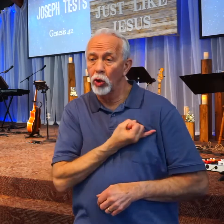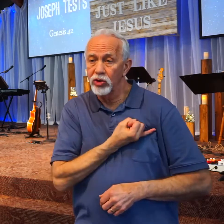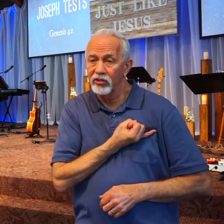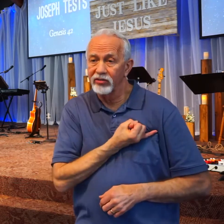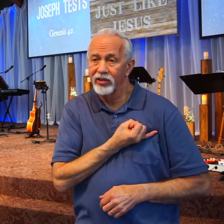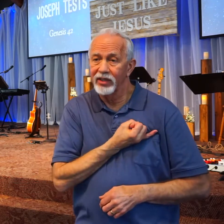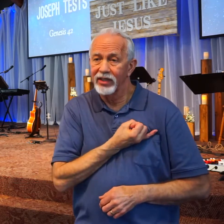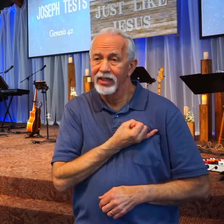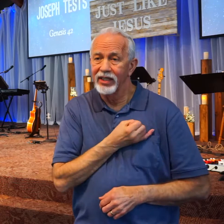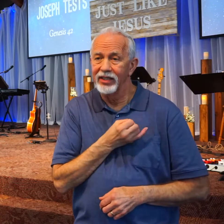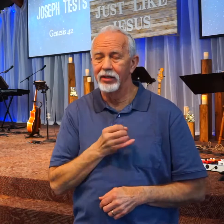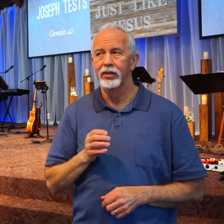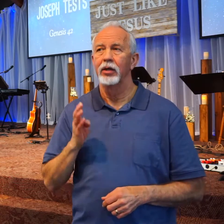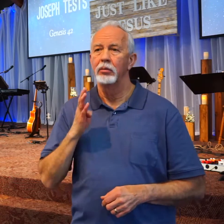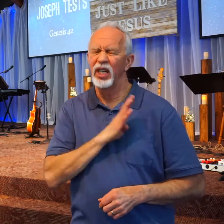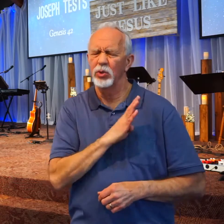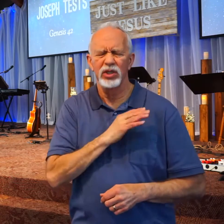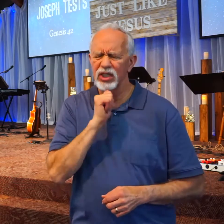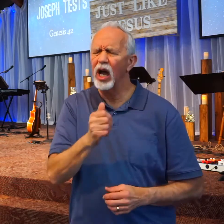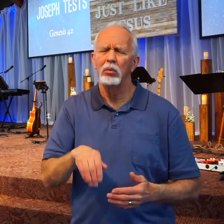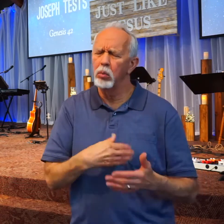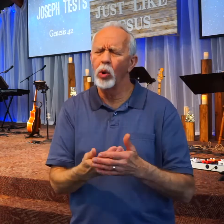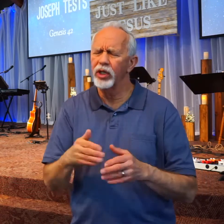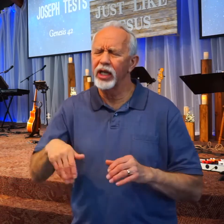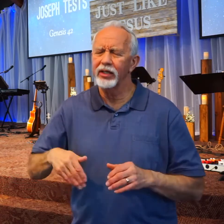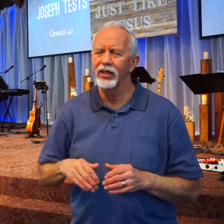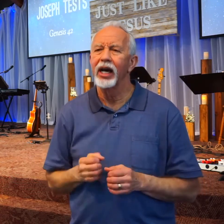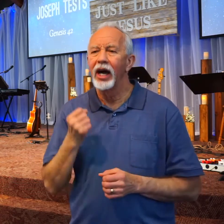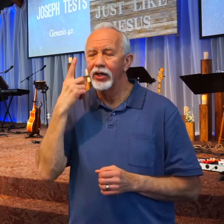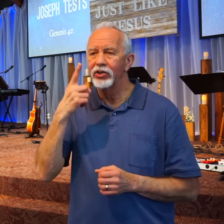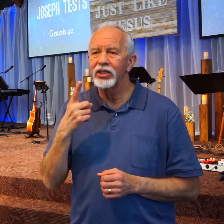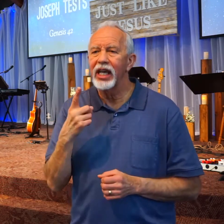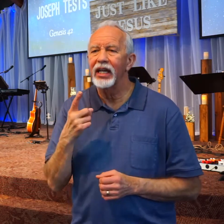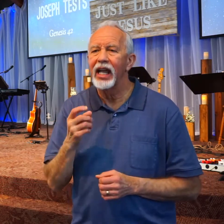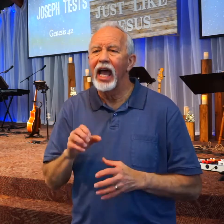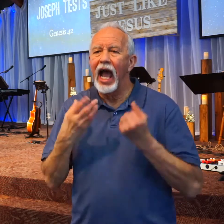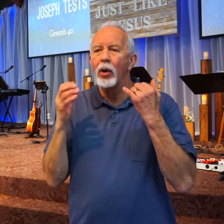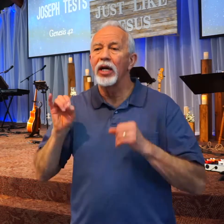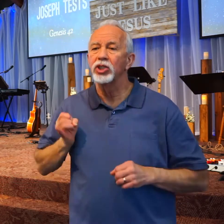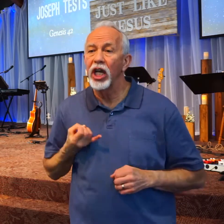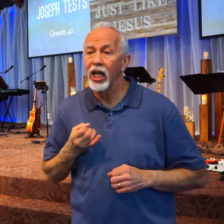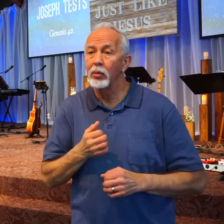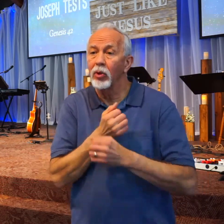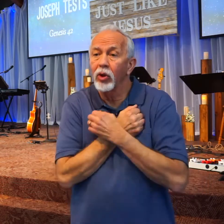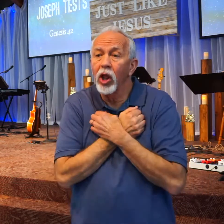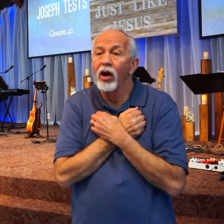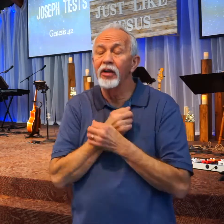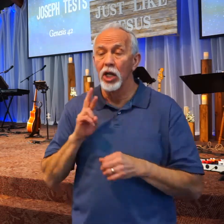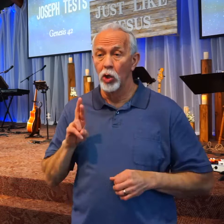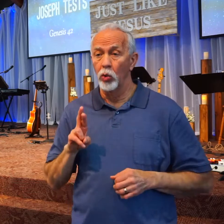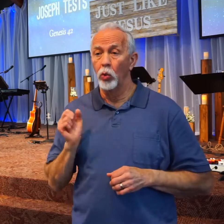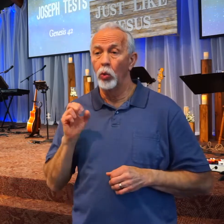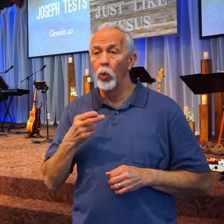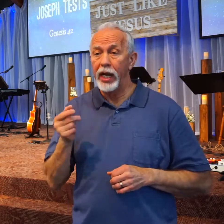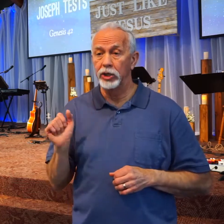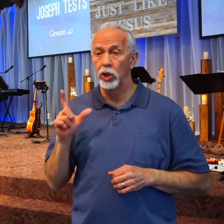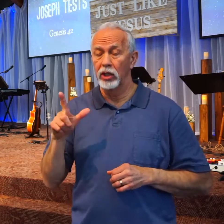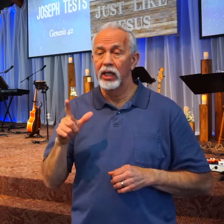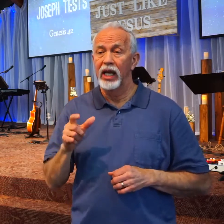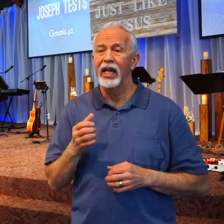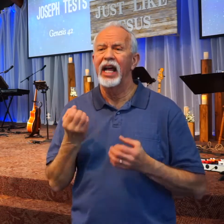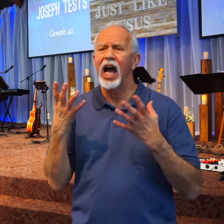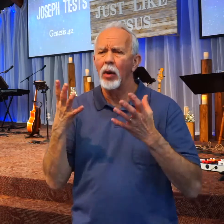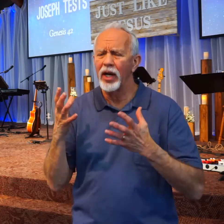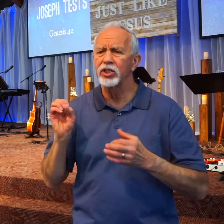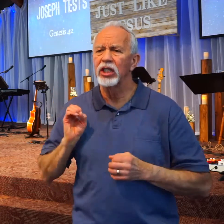not yet born. So we understand how much he loved Rachel, and therefore how much he loved Joseph, and how much,